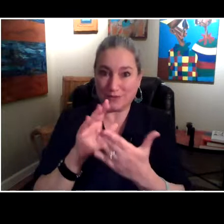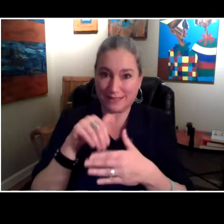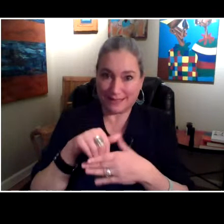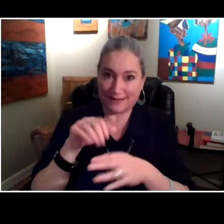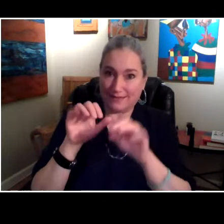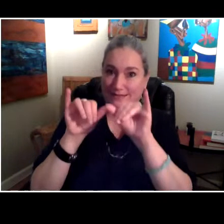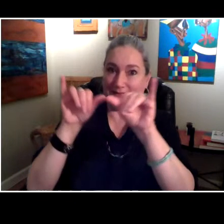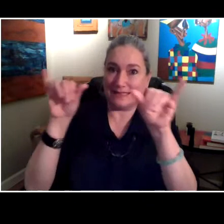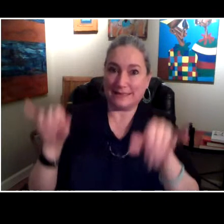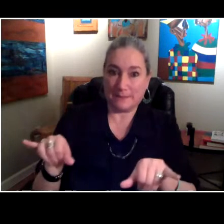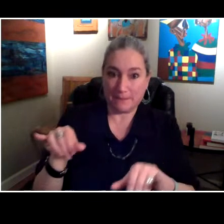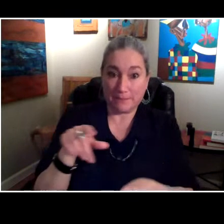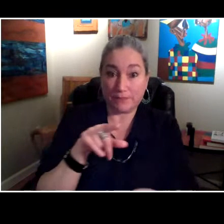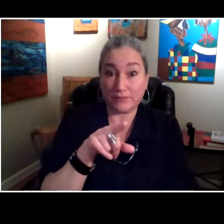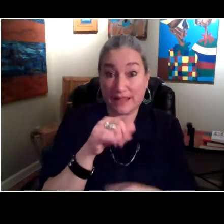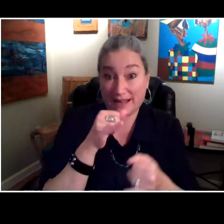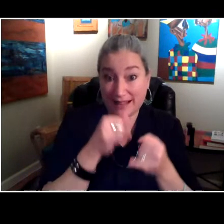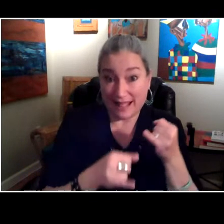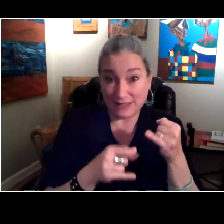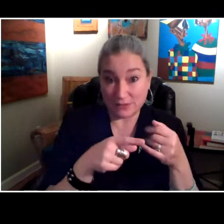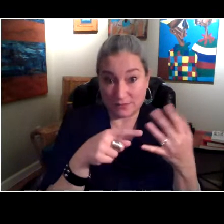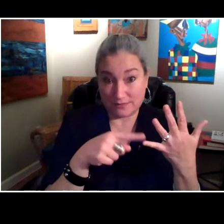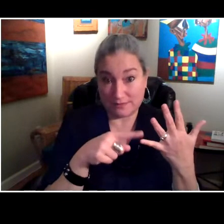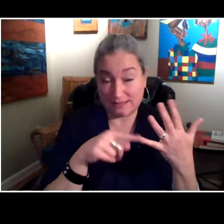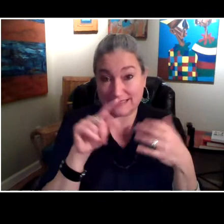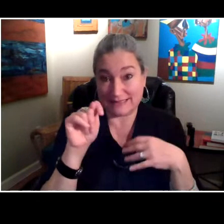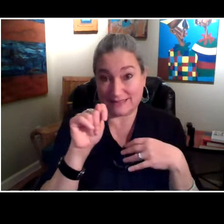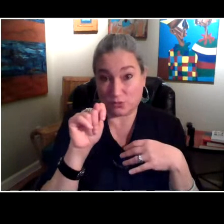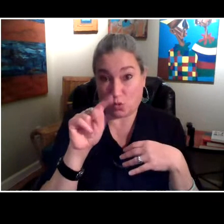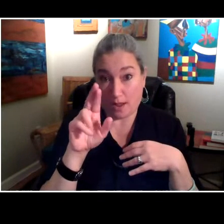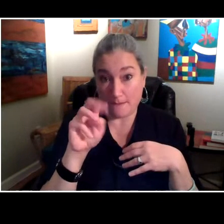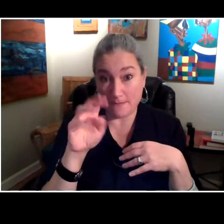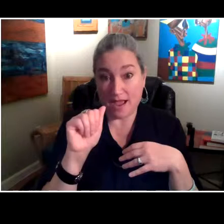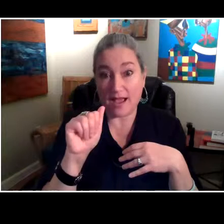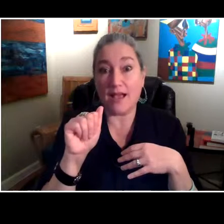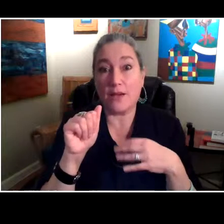we want to hit, all of the aspects of